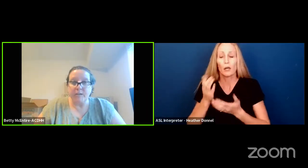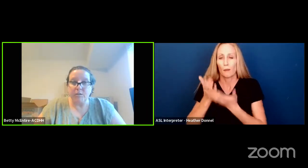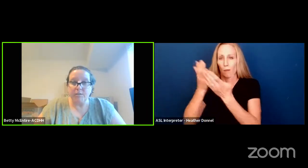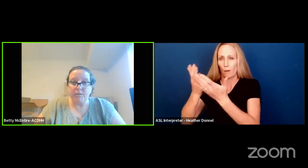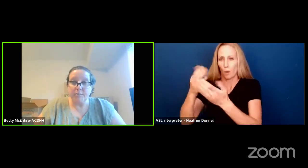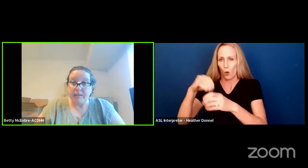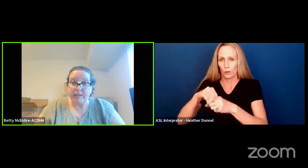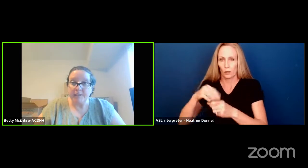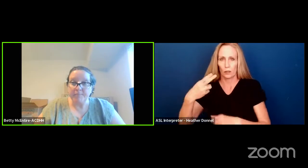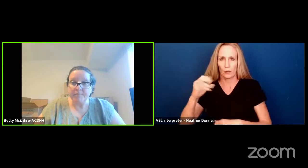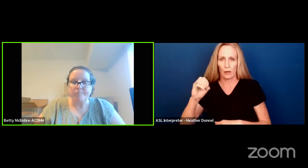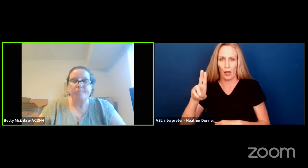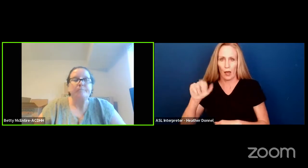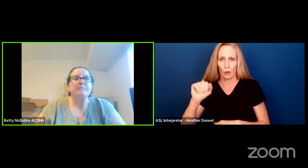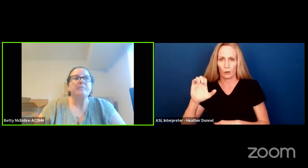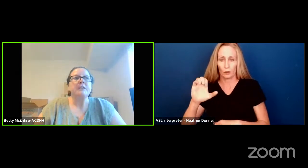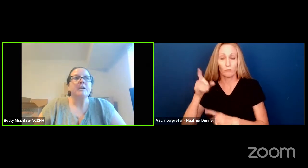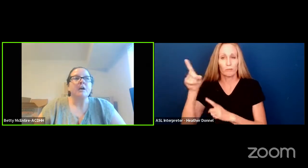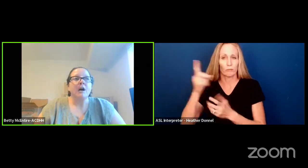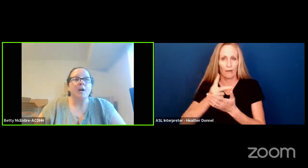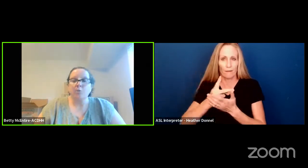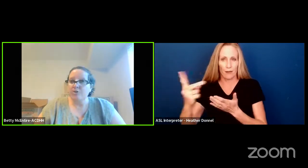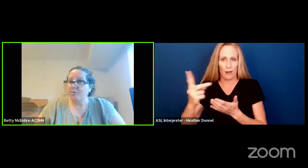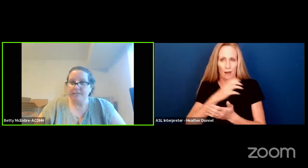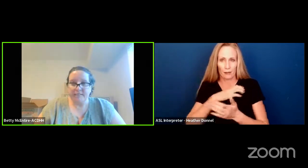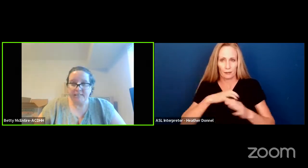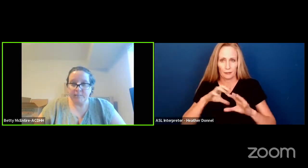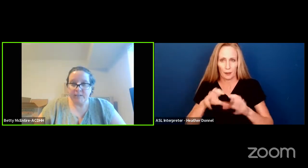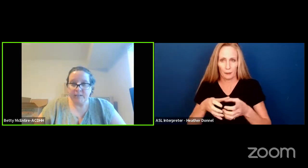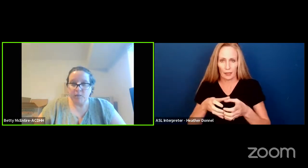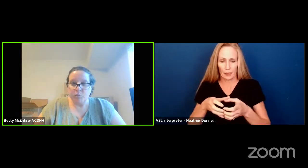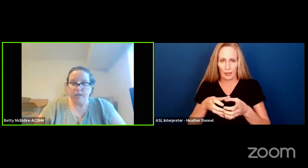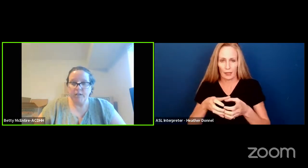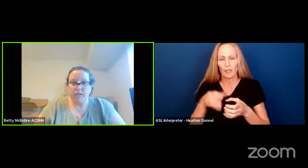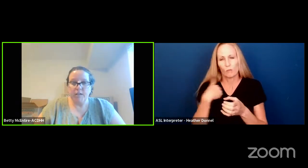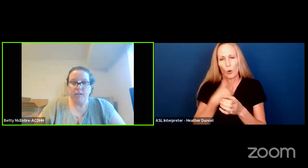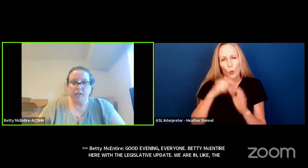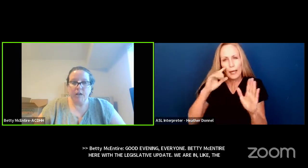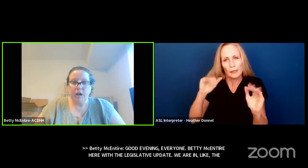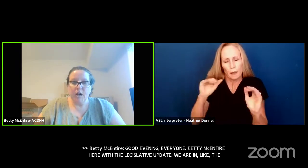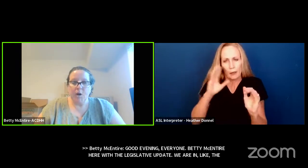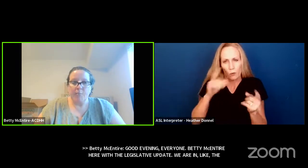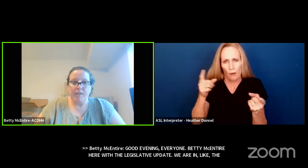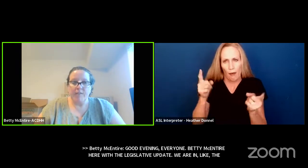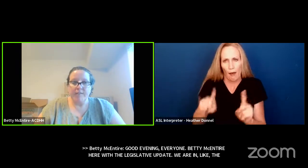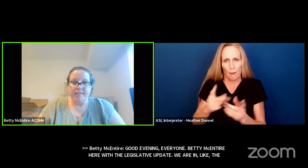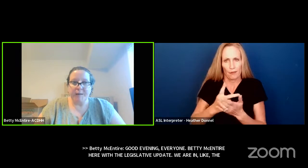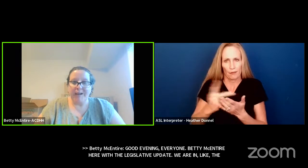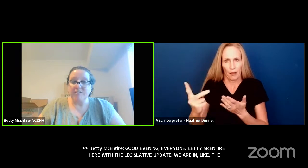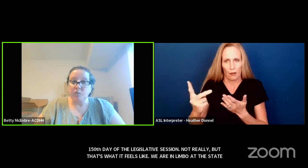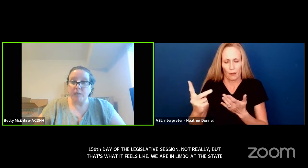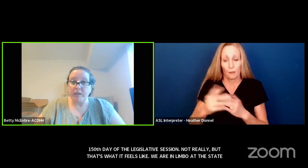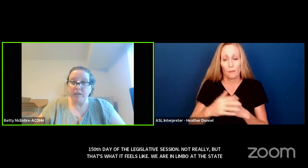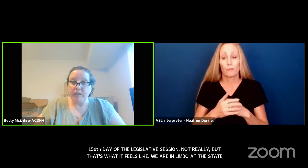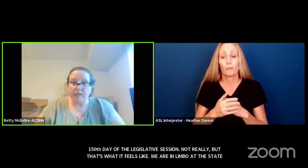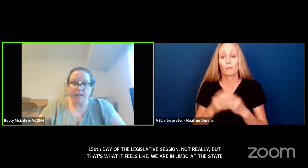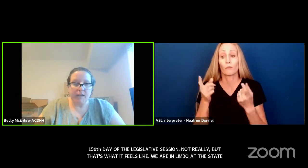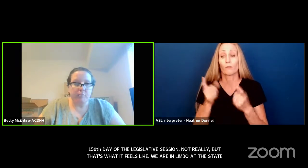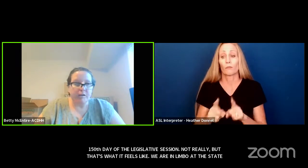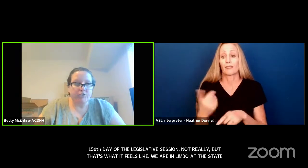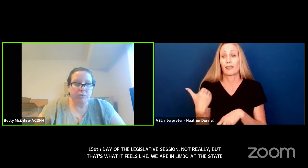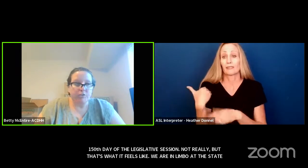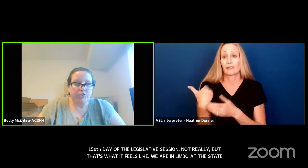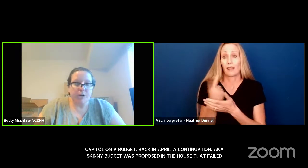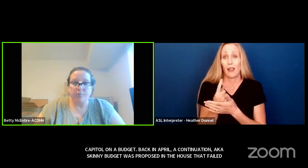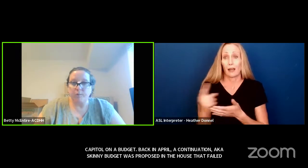That failed committee, which we anticipated it would. This past week,